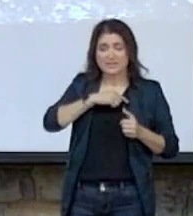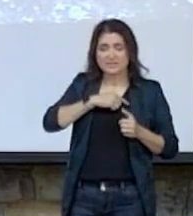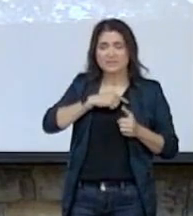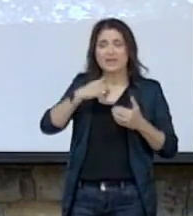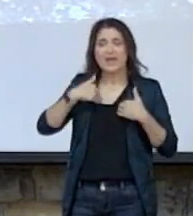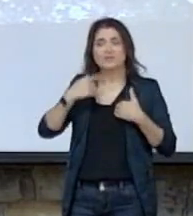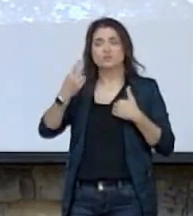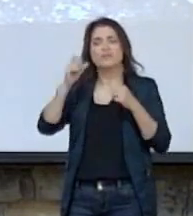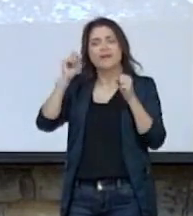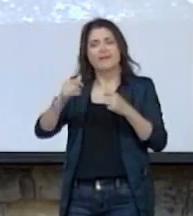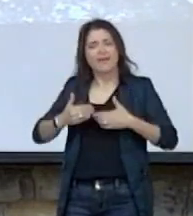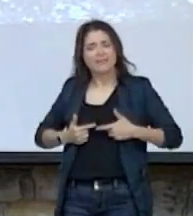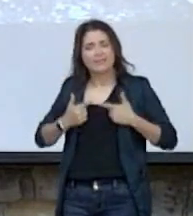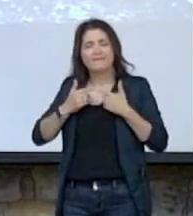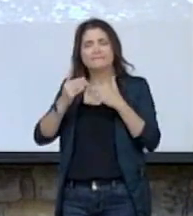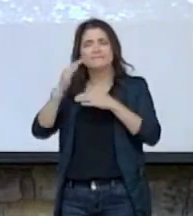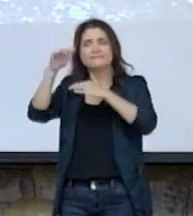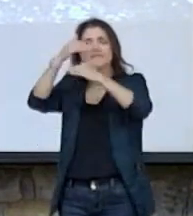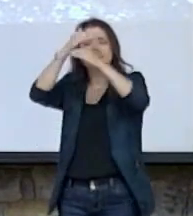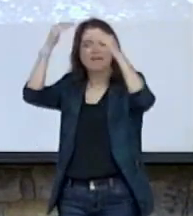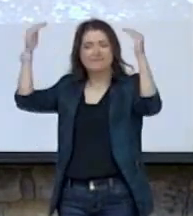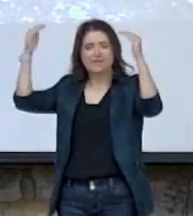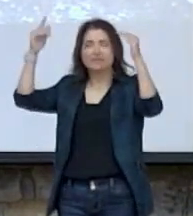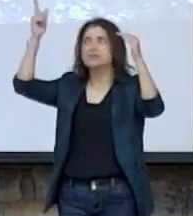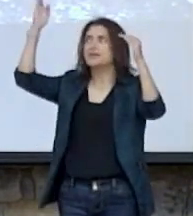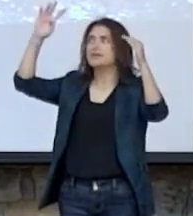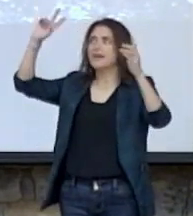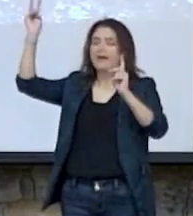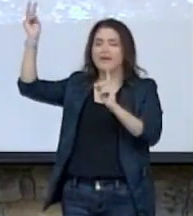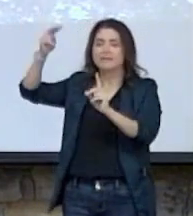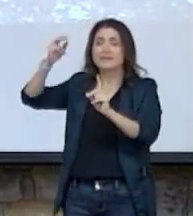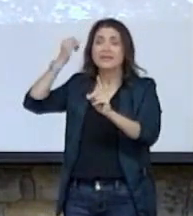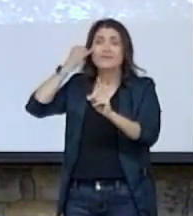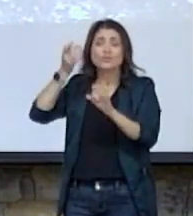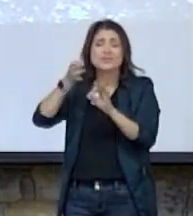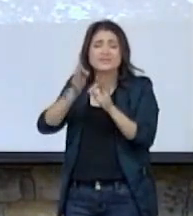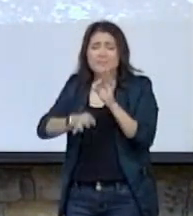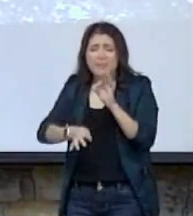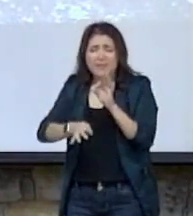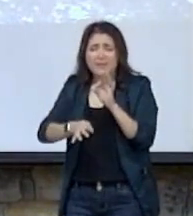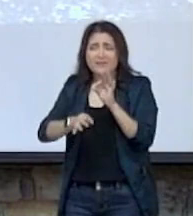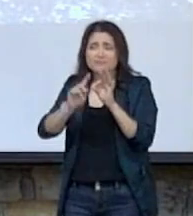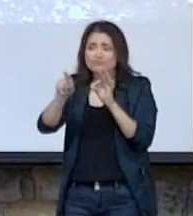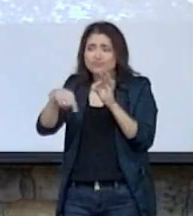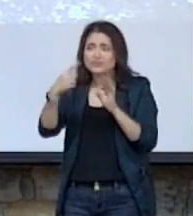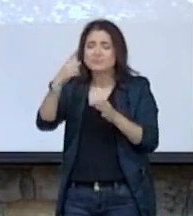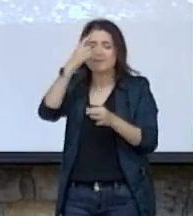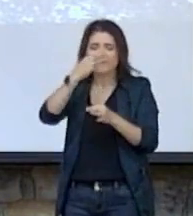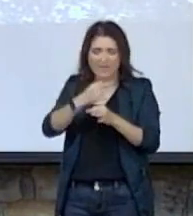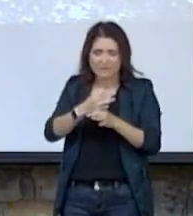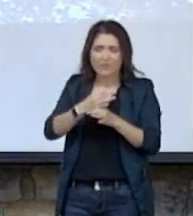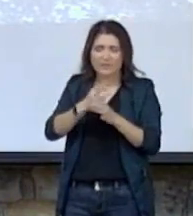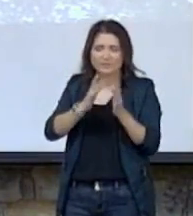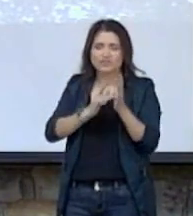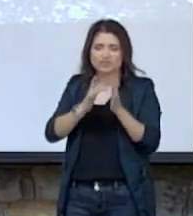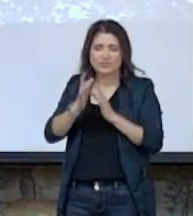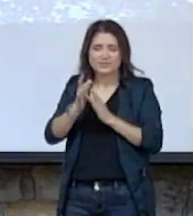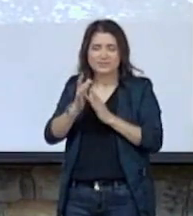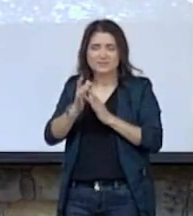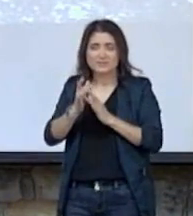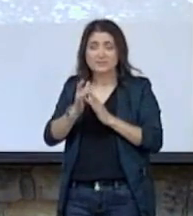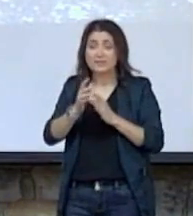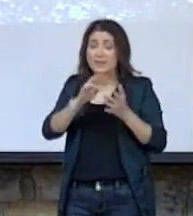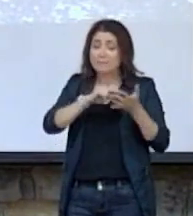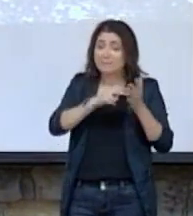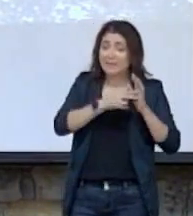heaven. They can live on in God's presence if we will simply just be faithful to Jesus. It doesn't mean